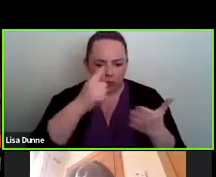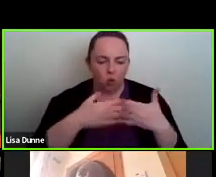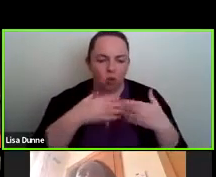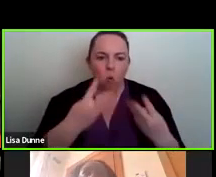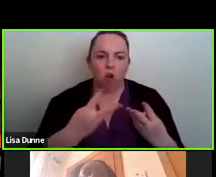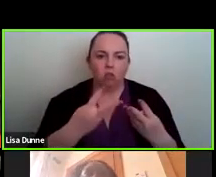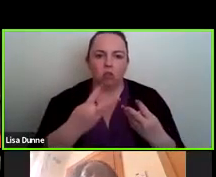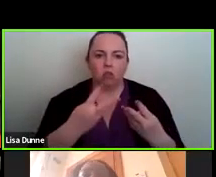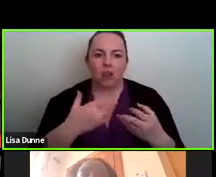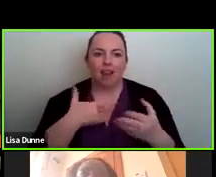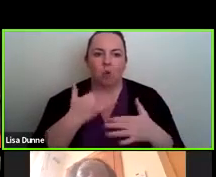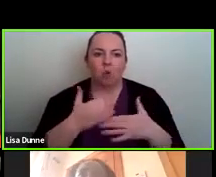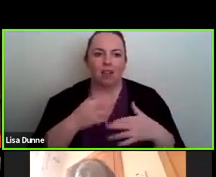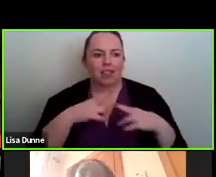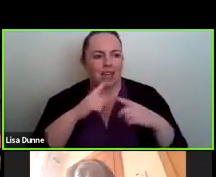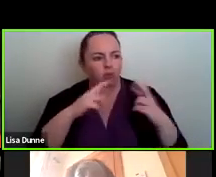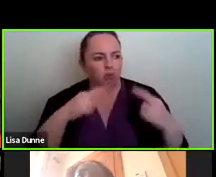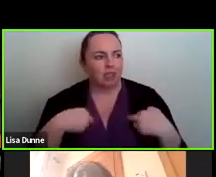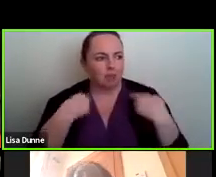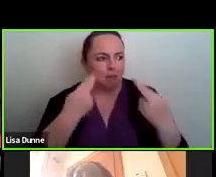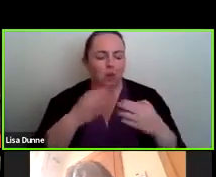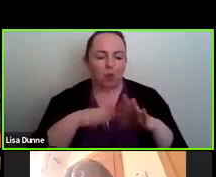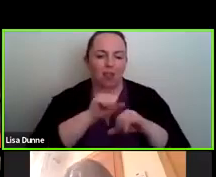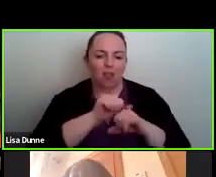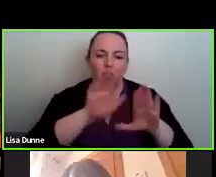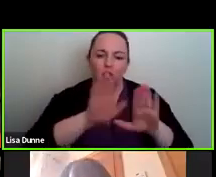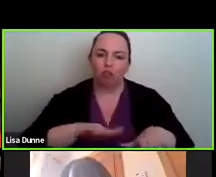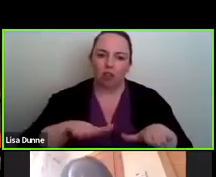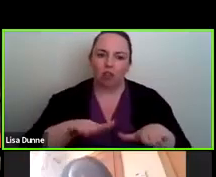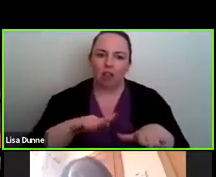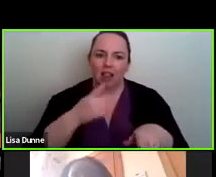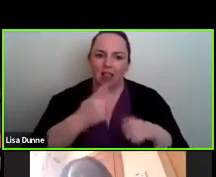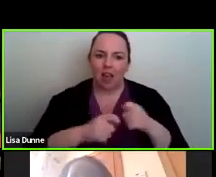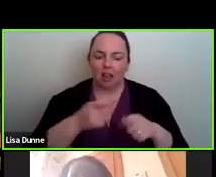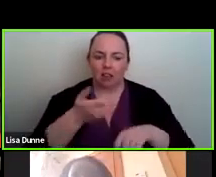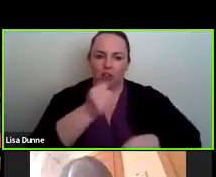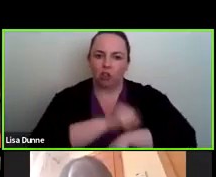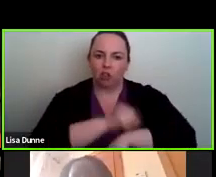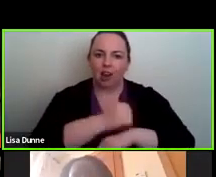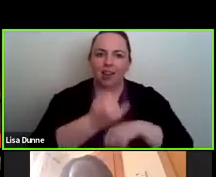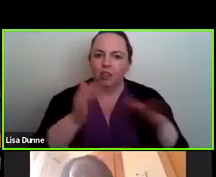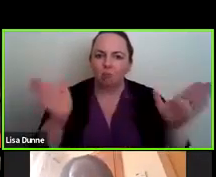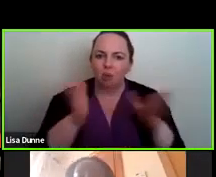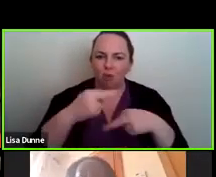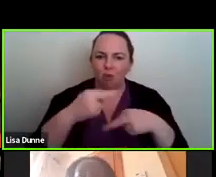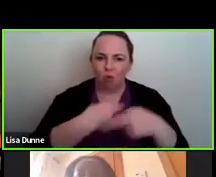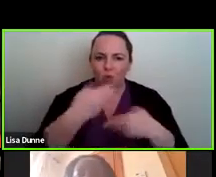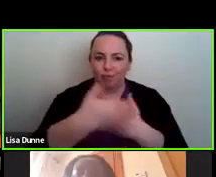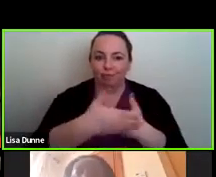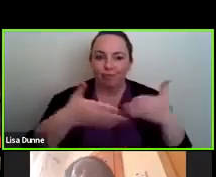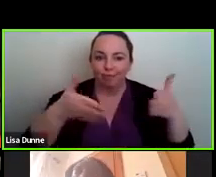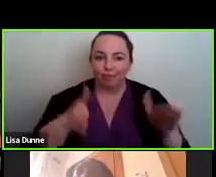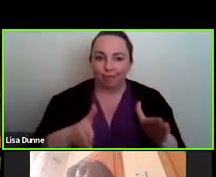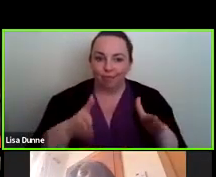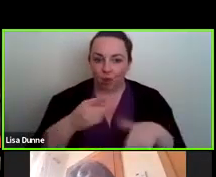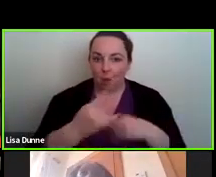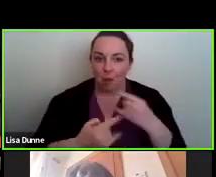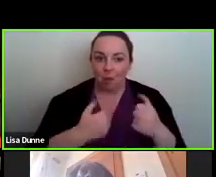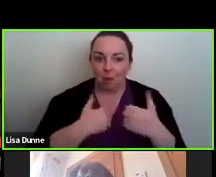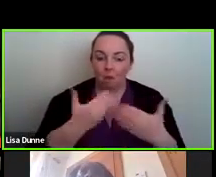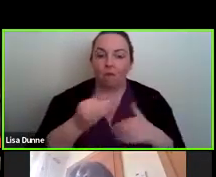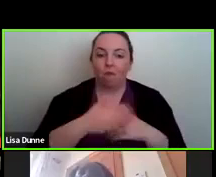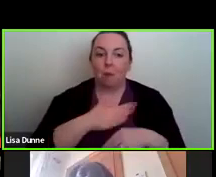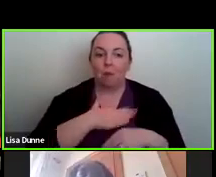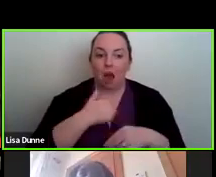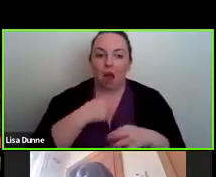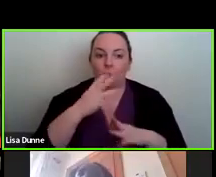with the dignity and with respect with their children, rather than being confined into small rooms of what is happening now. So for me,